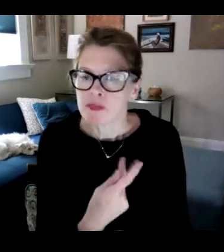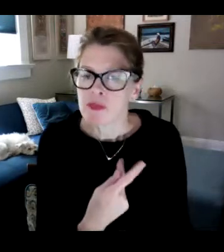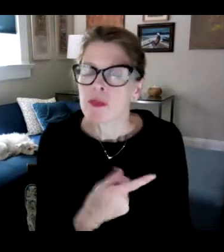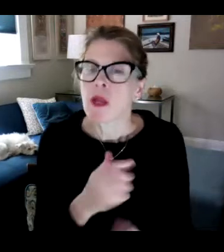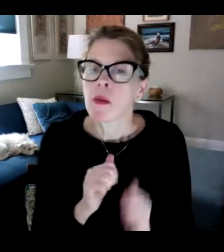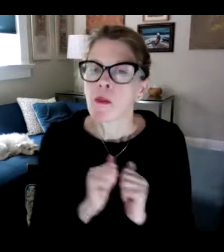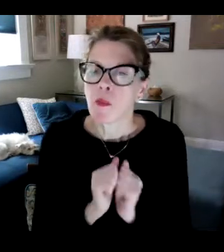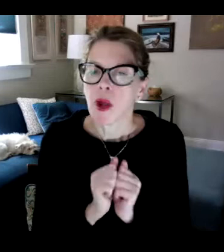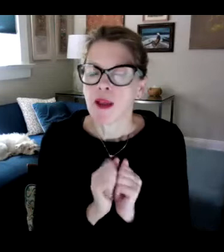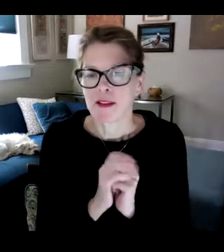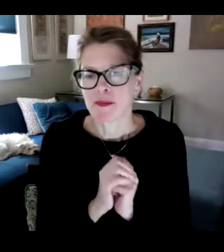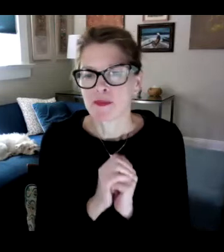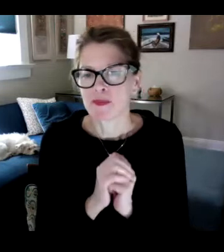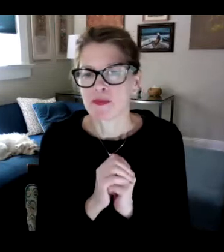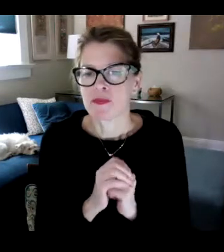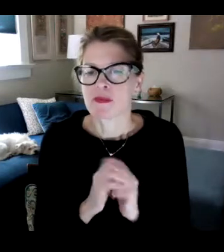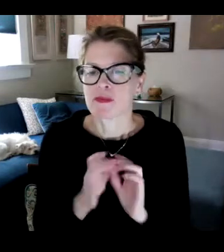so glad you joined us tonight.